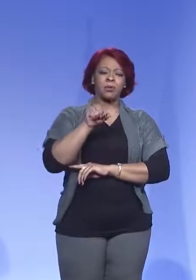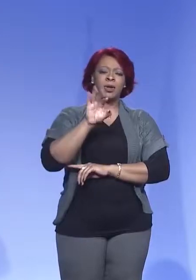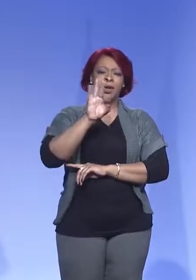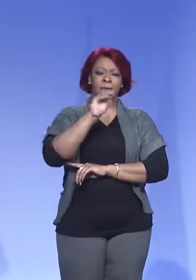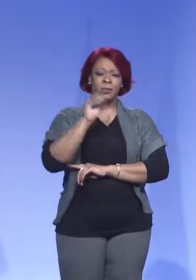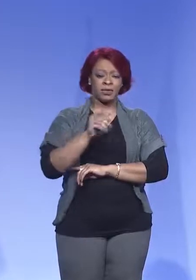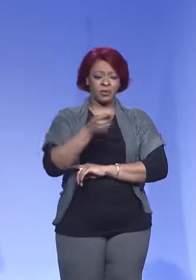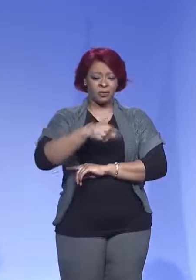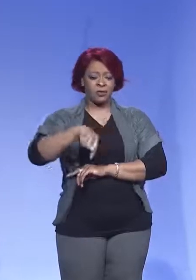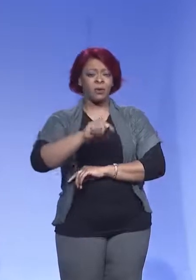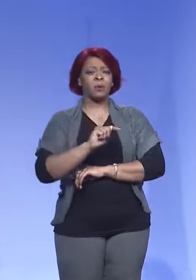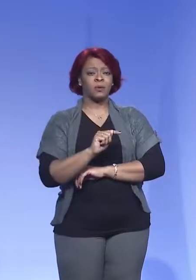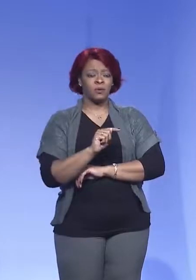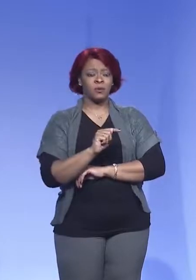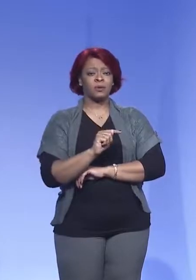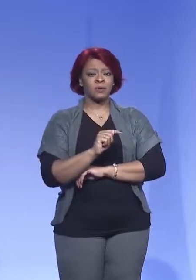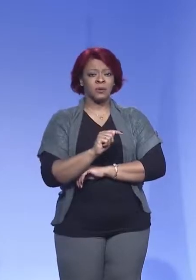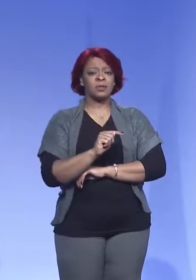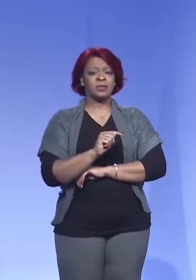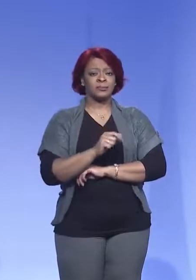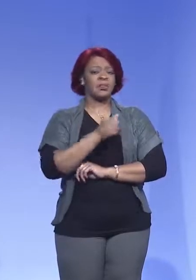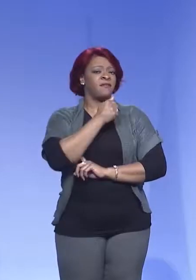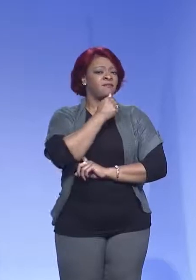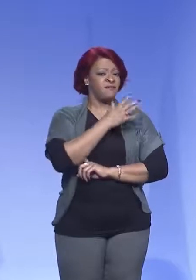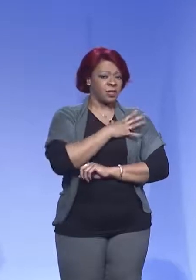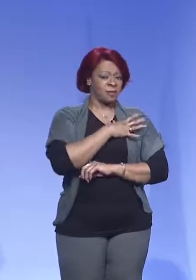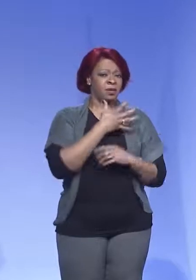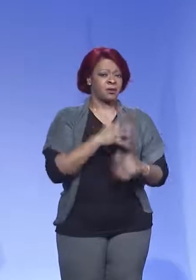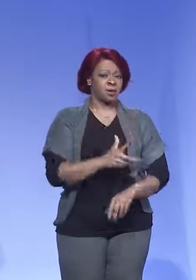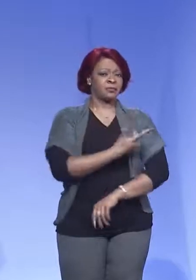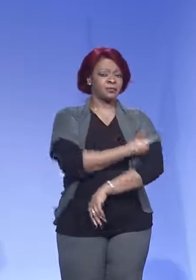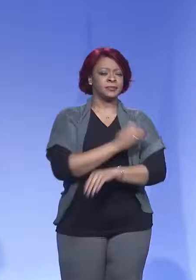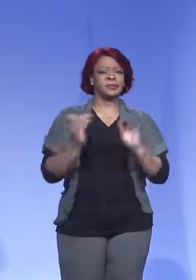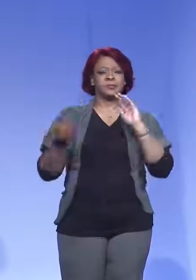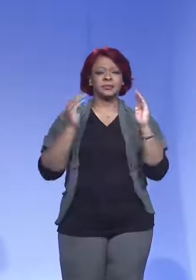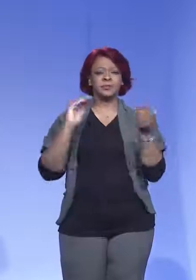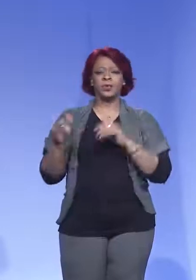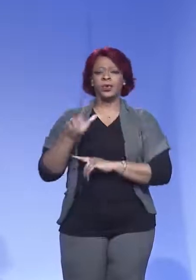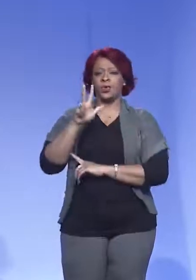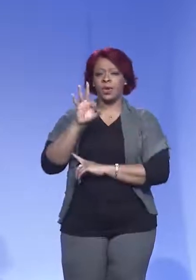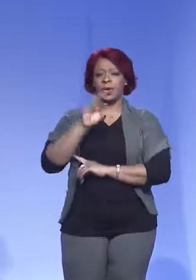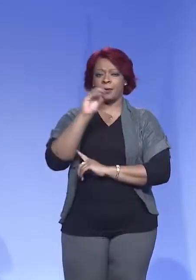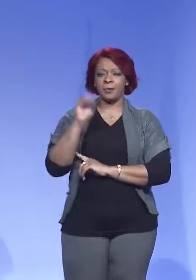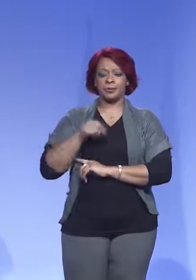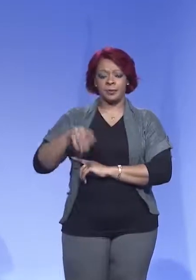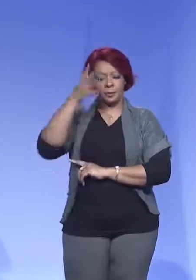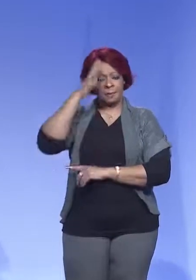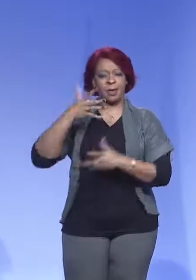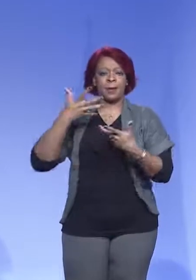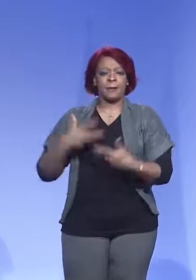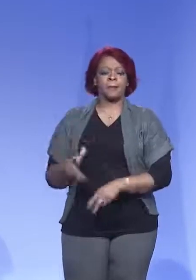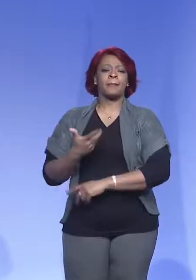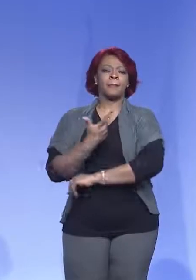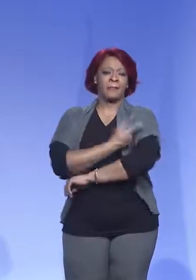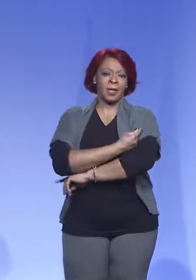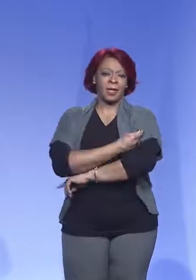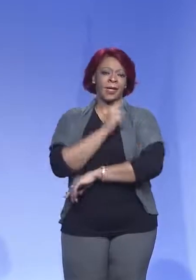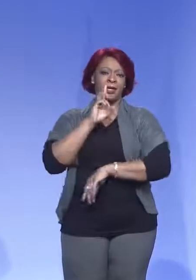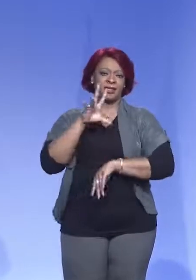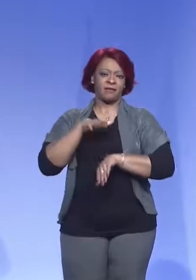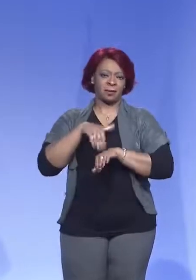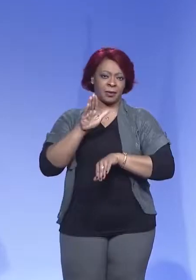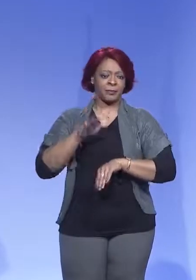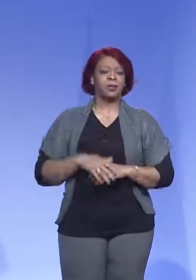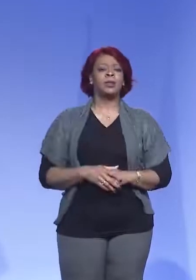60.9% of those were female versus 39% male. When we